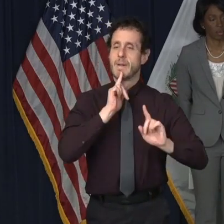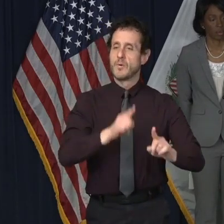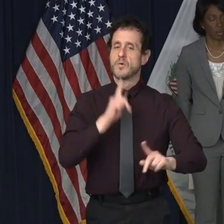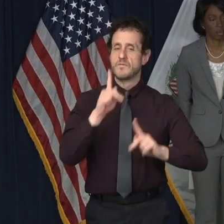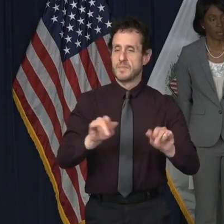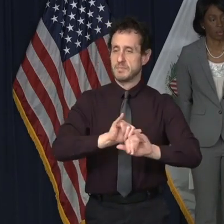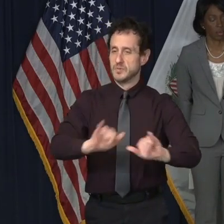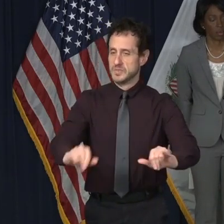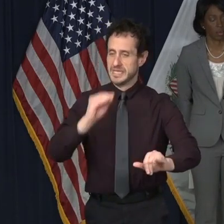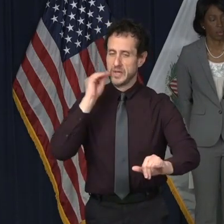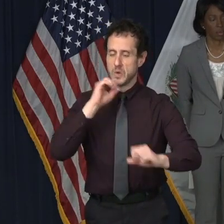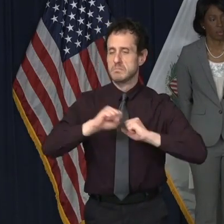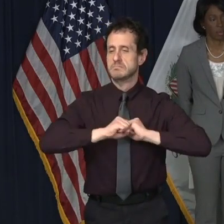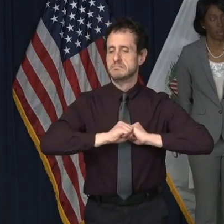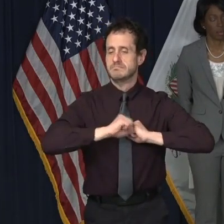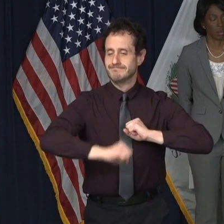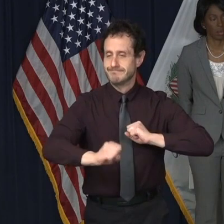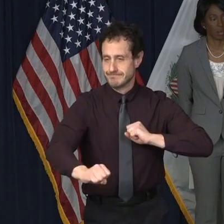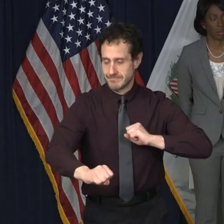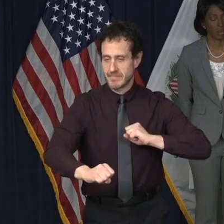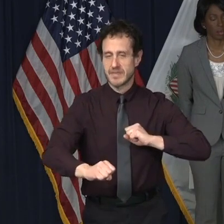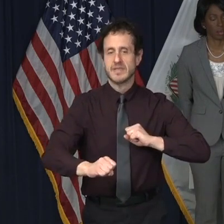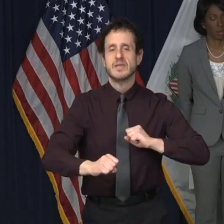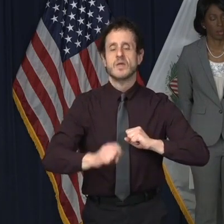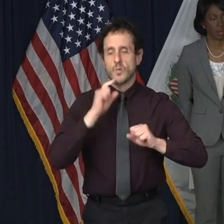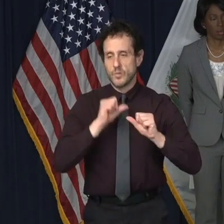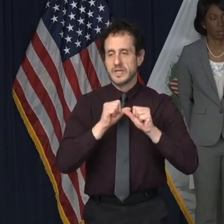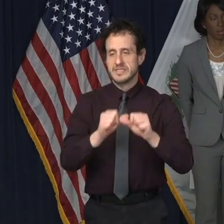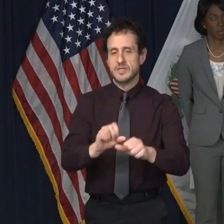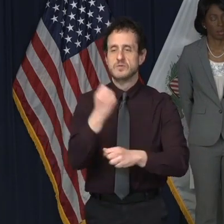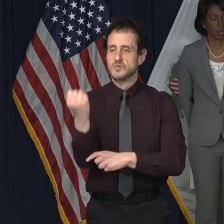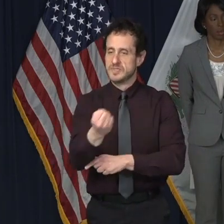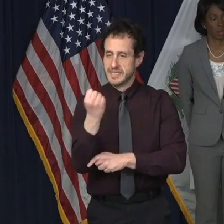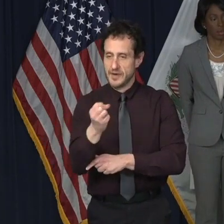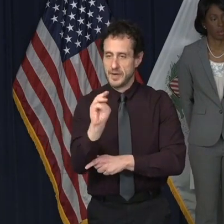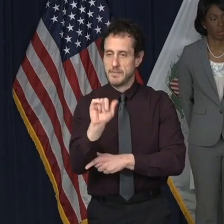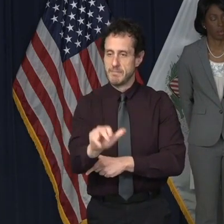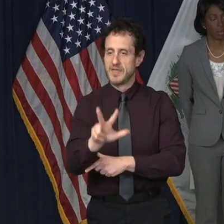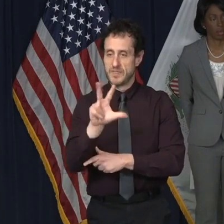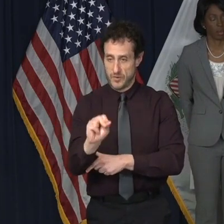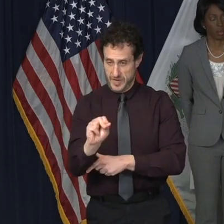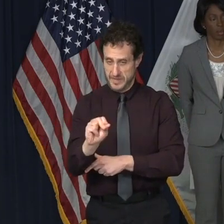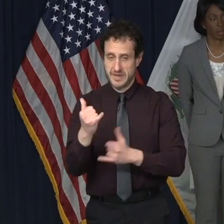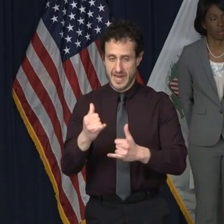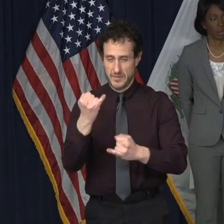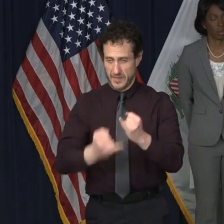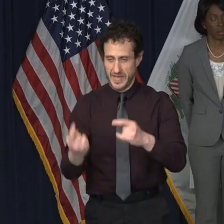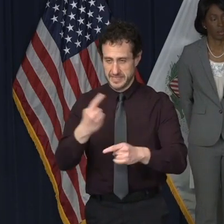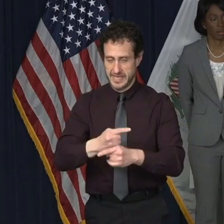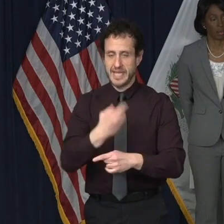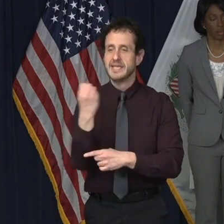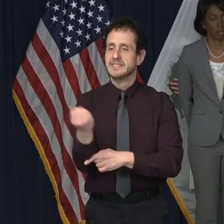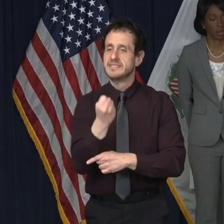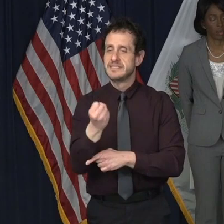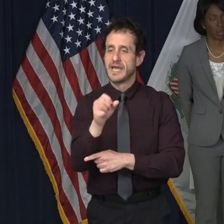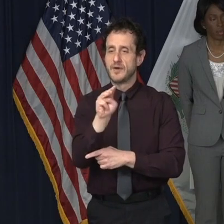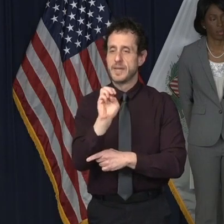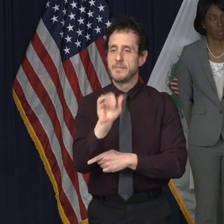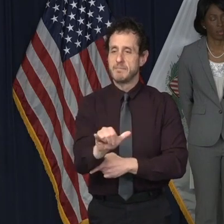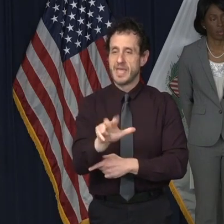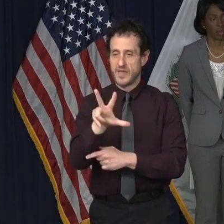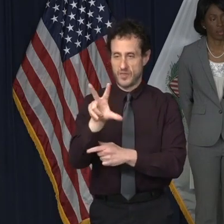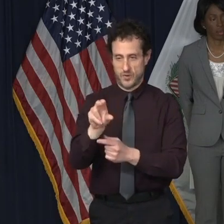with some modifications through Saturday, May 30th. To everyone listening, we are